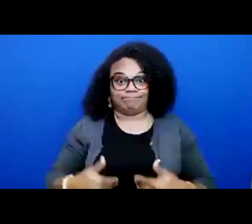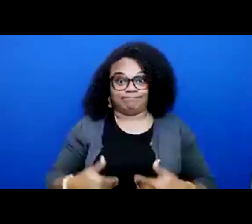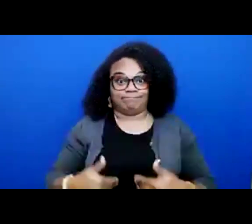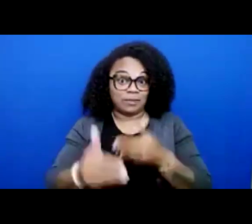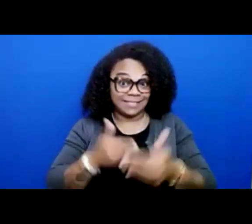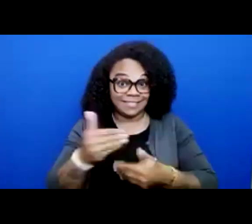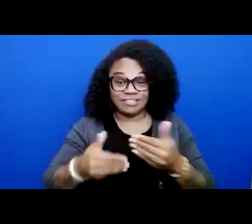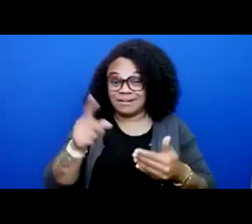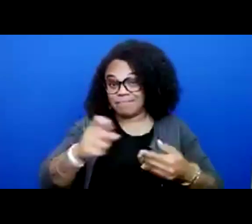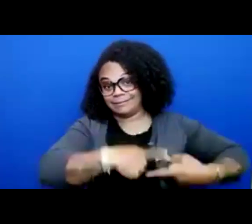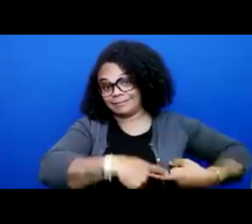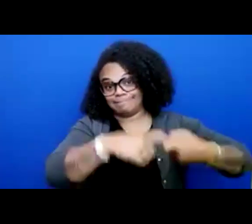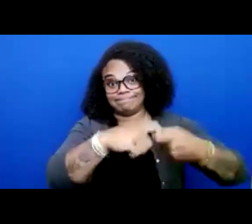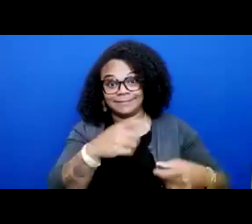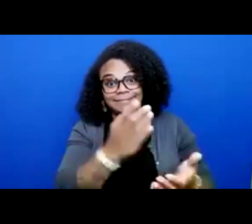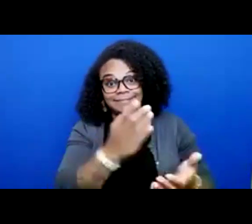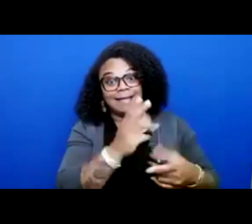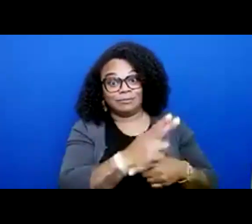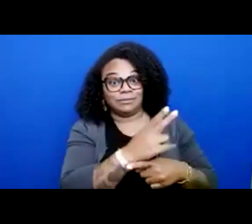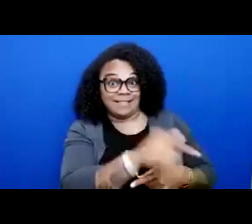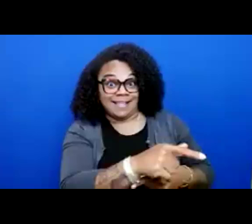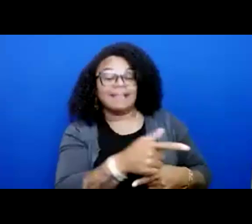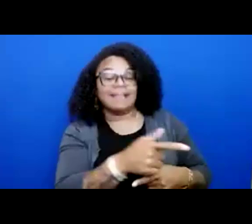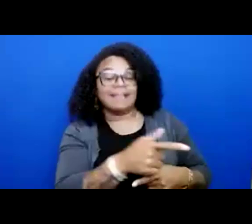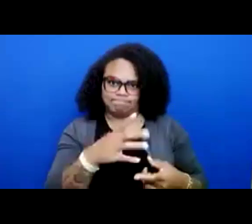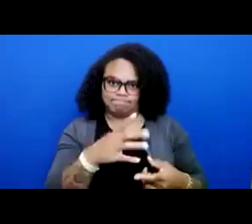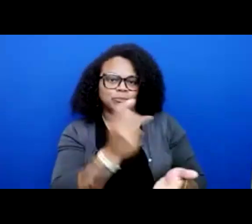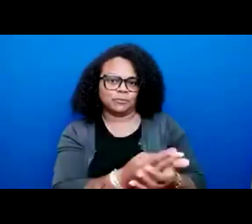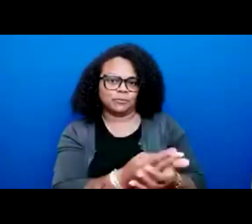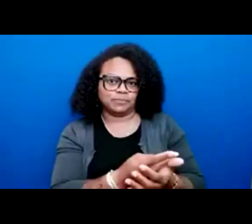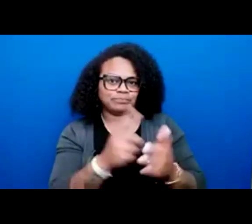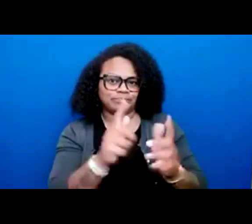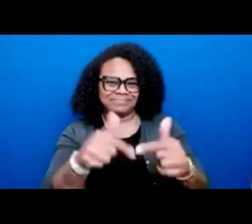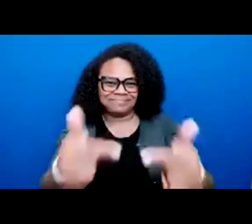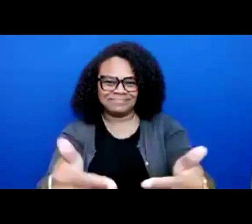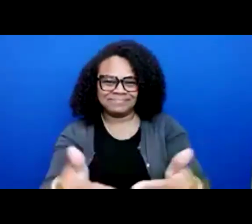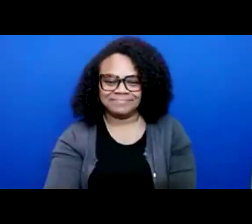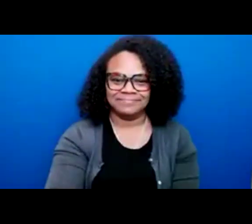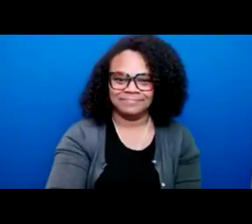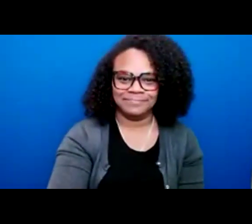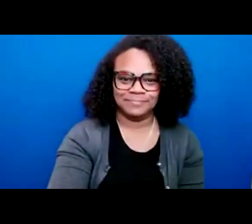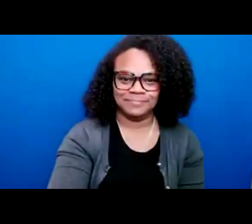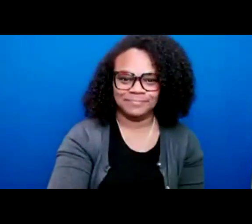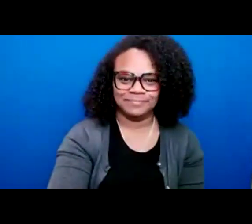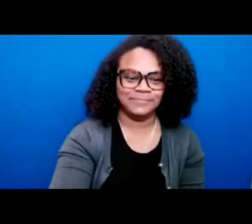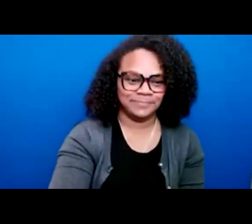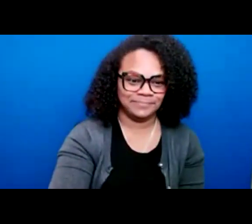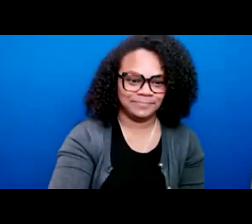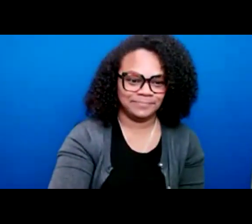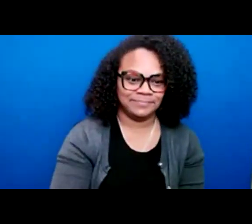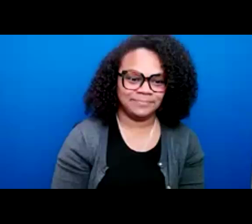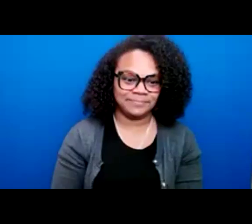using your business for a period of time. Now, there's no special form to request PES with Social